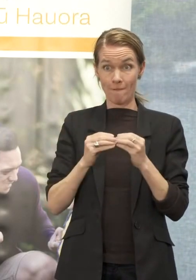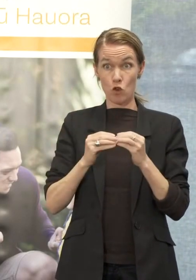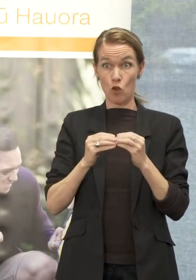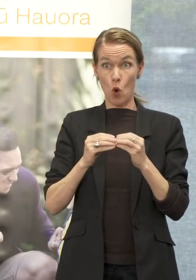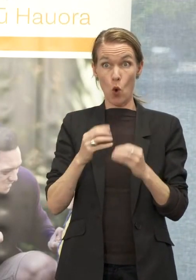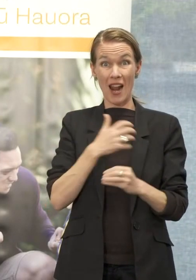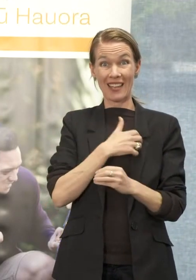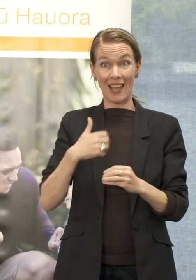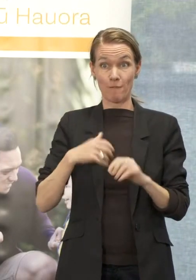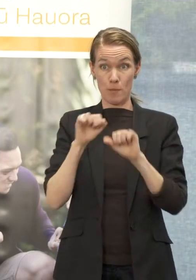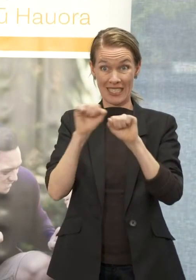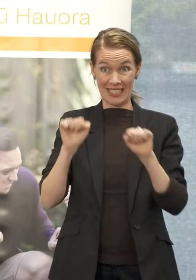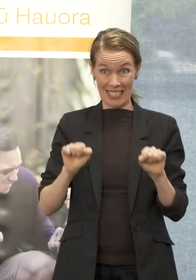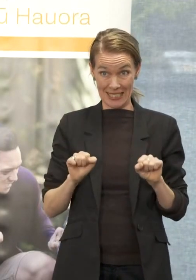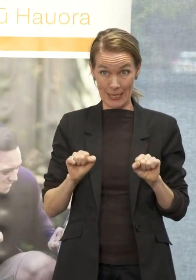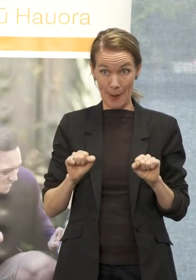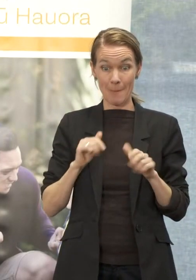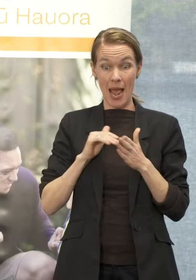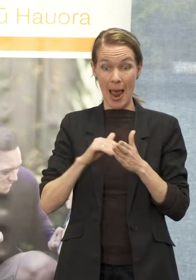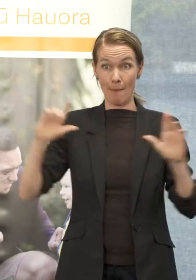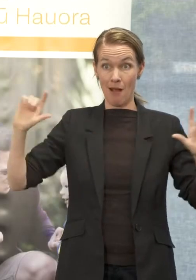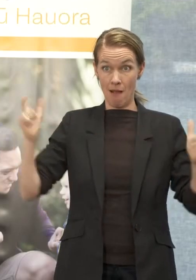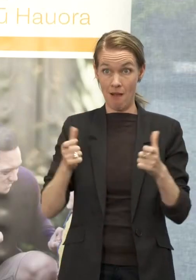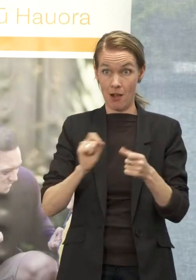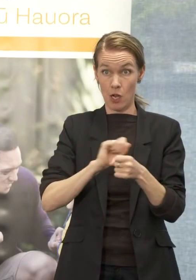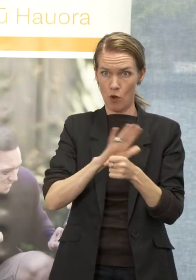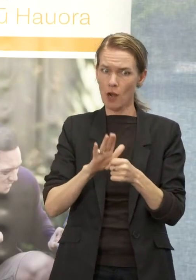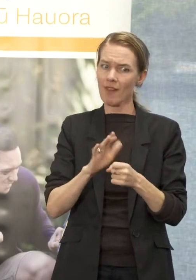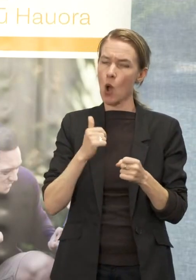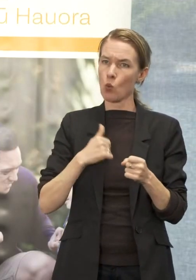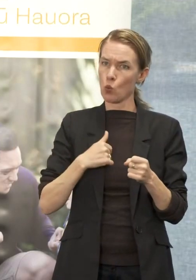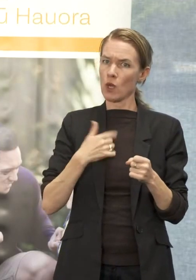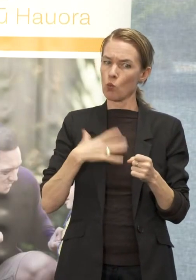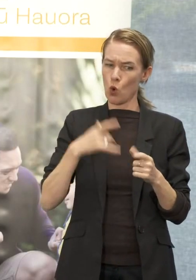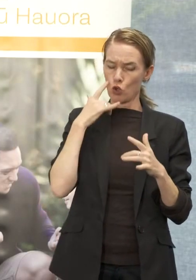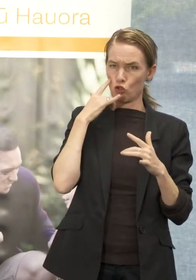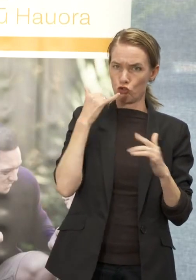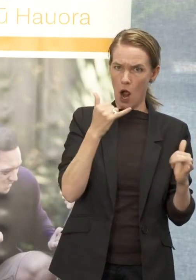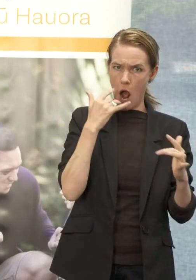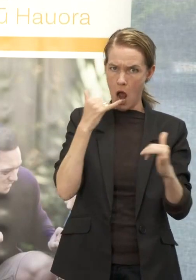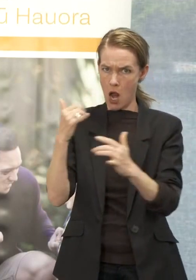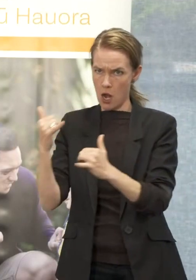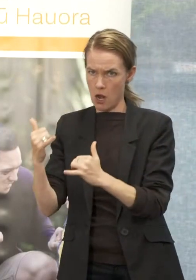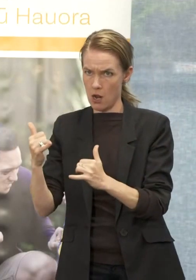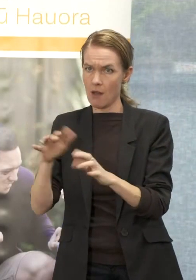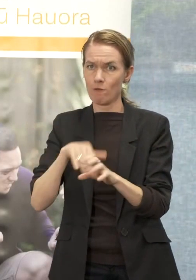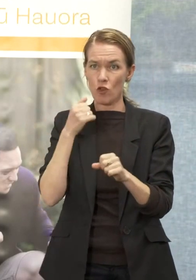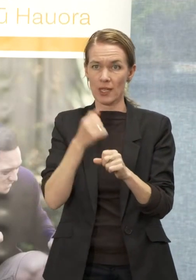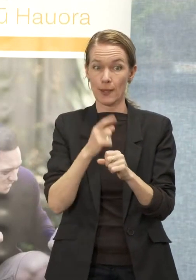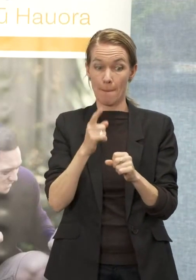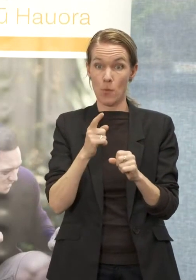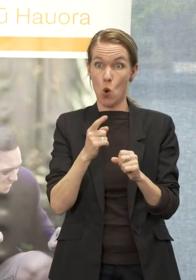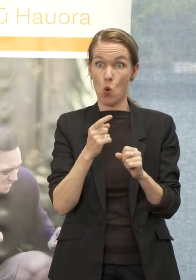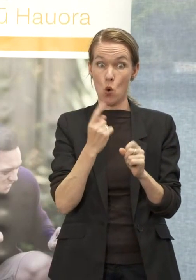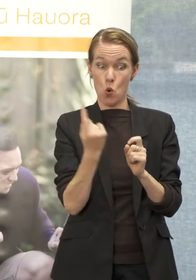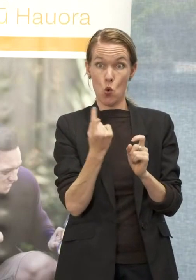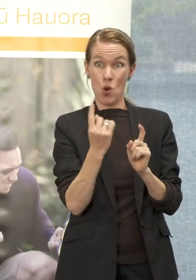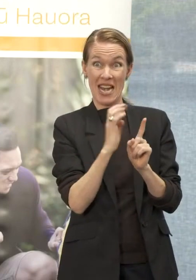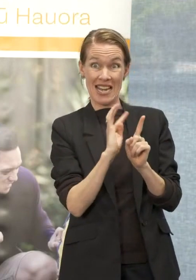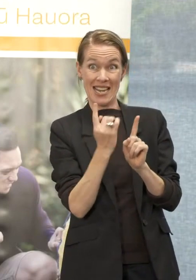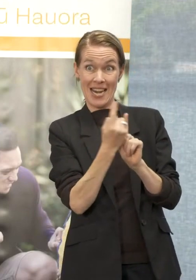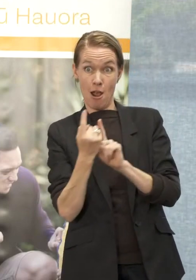to, particularly for the contact tracing service, we wanted to make sure that that was all in place. And if you can